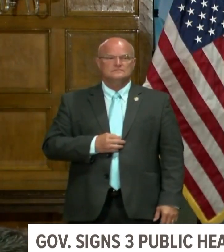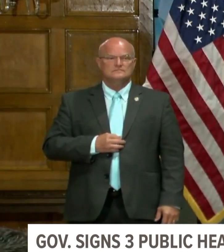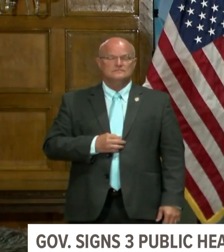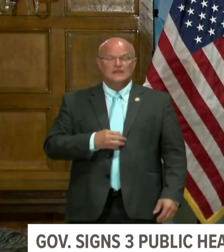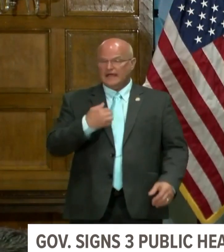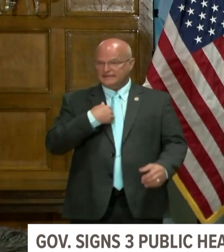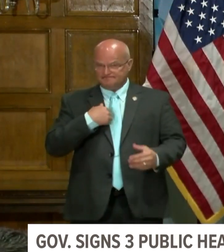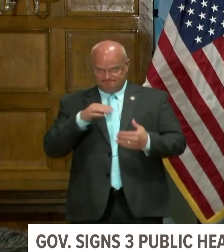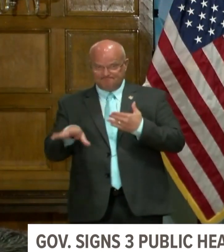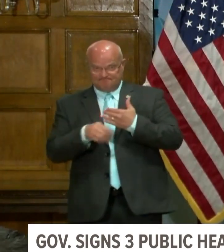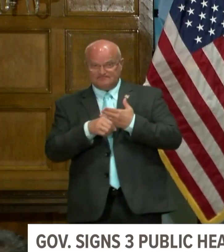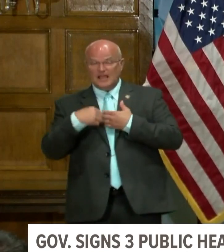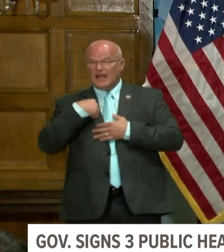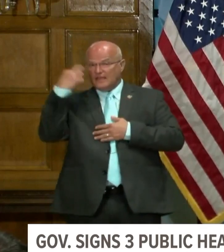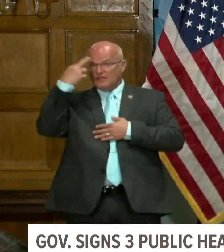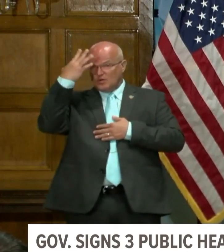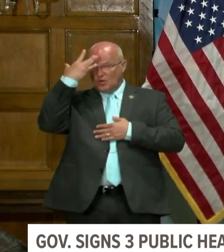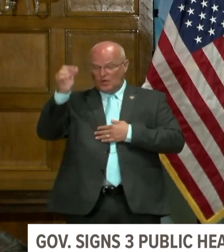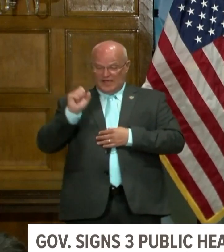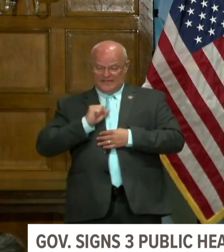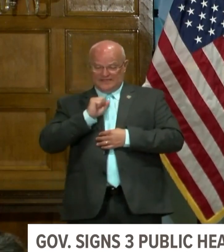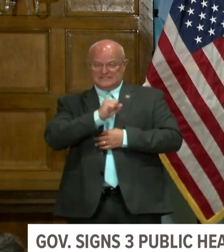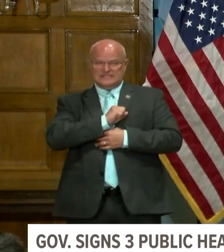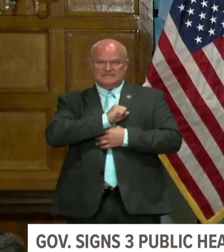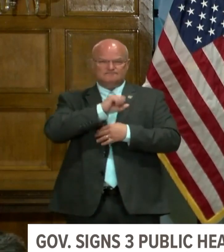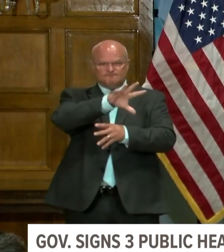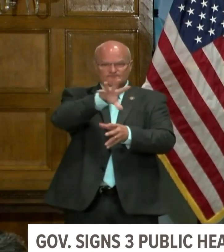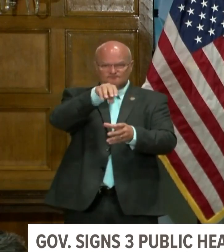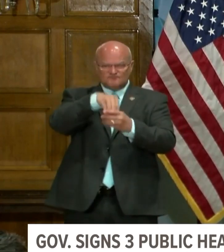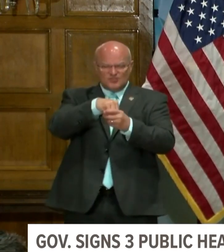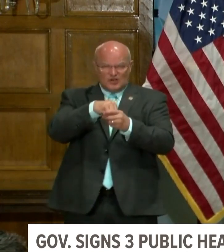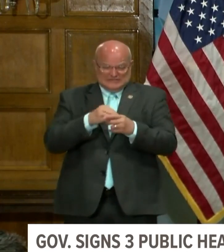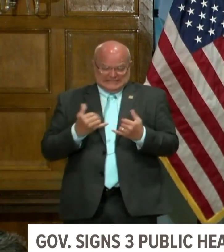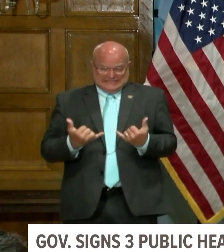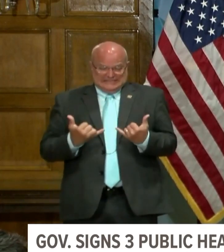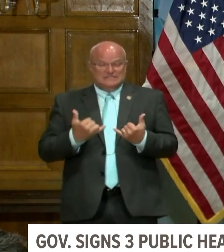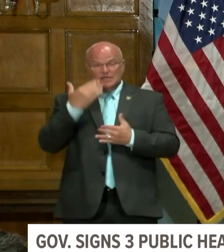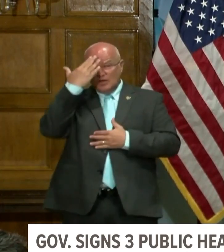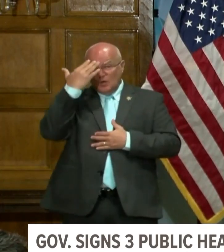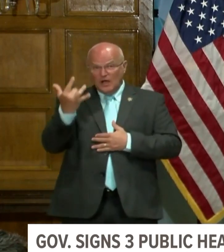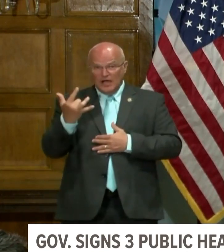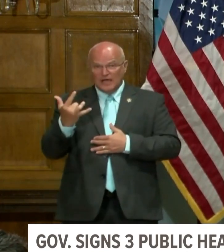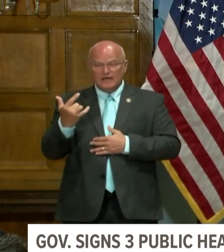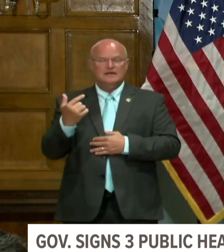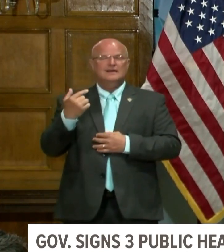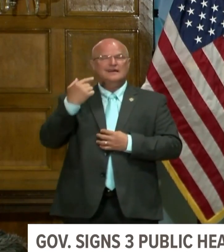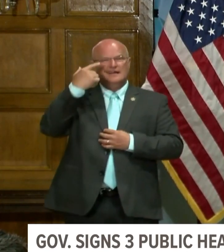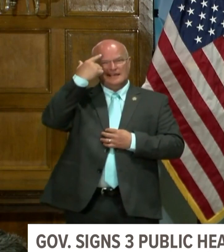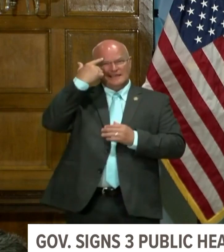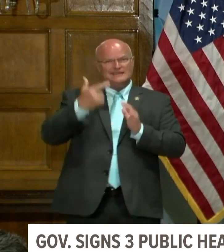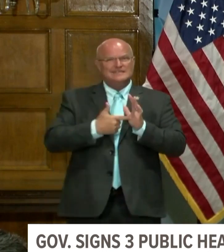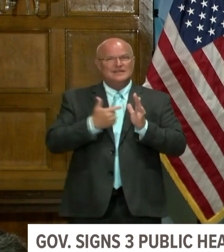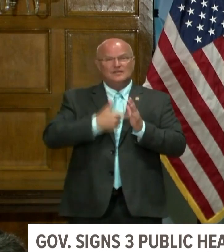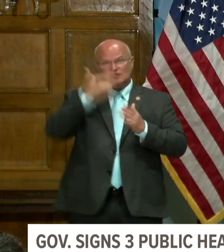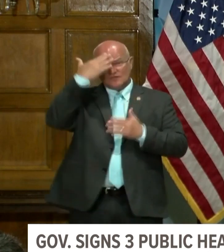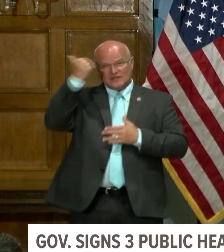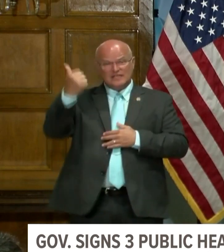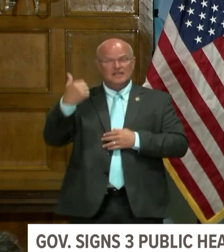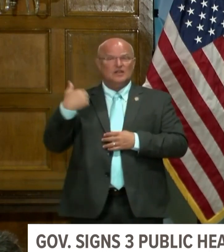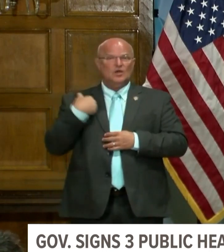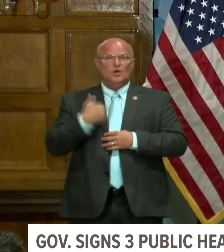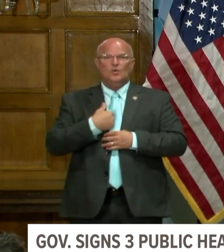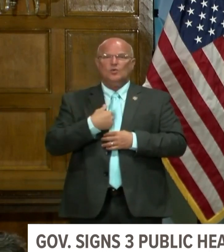Yeah, I'll just add that I think the reason the Senate got so involved in this so early was because I think sometimes we forget we're in